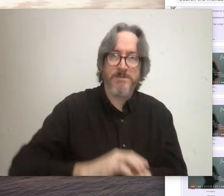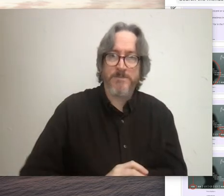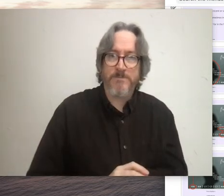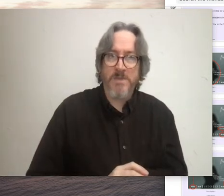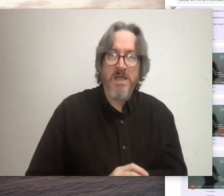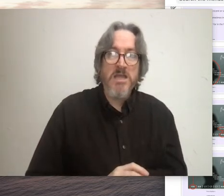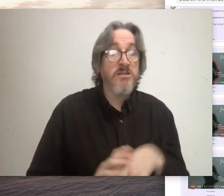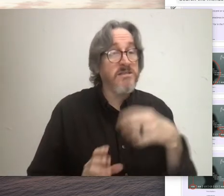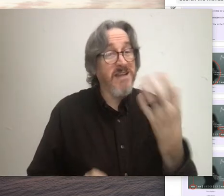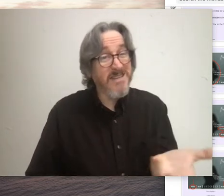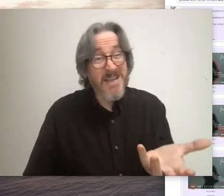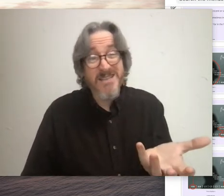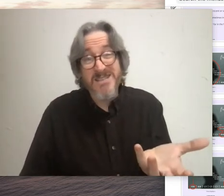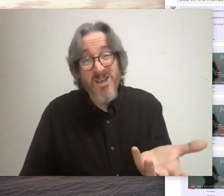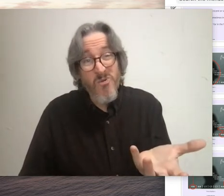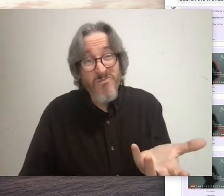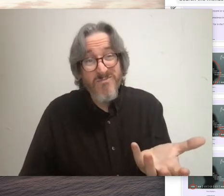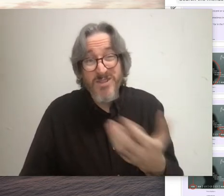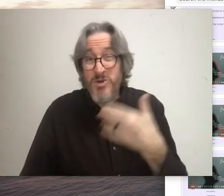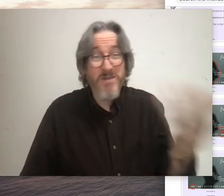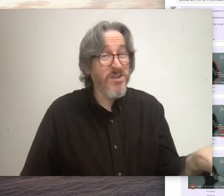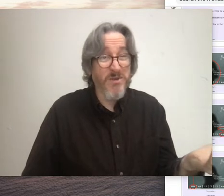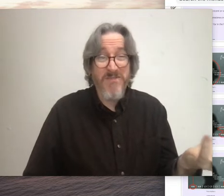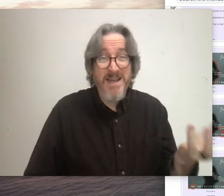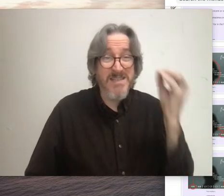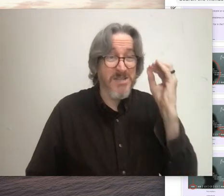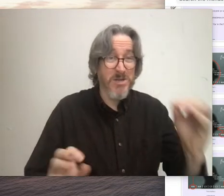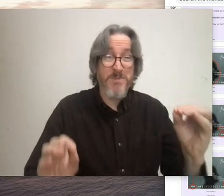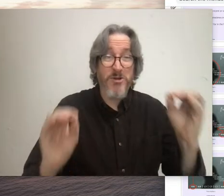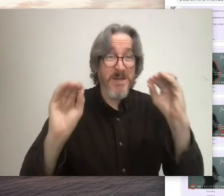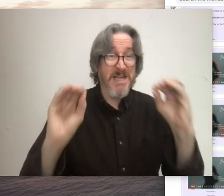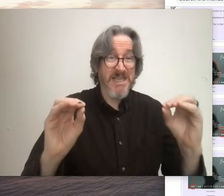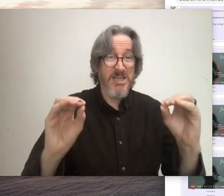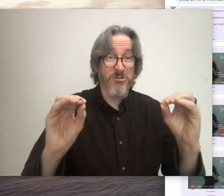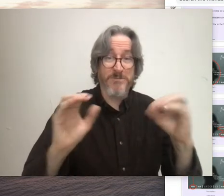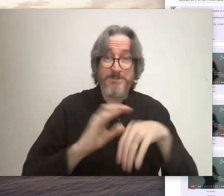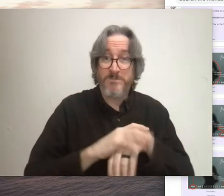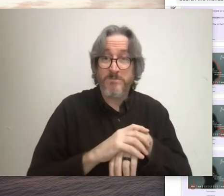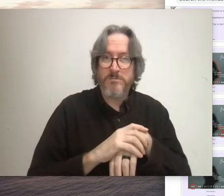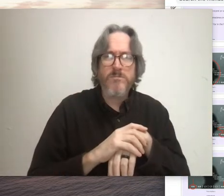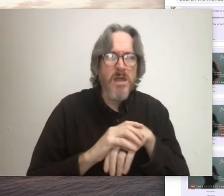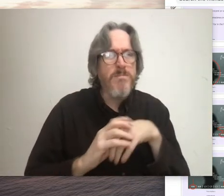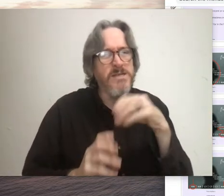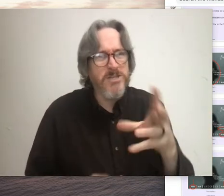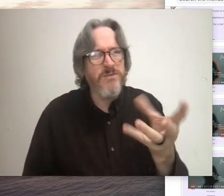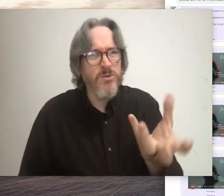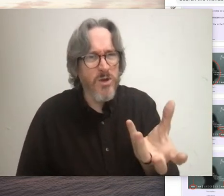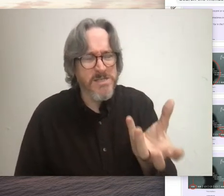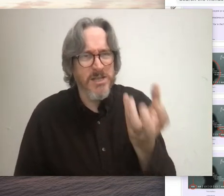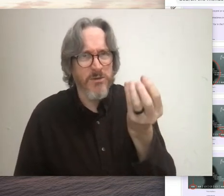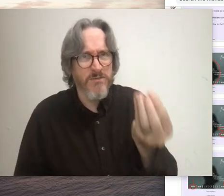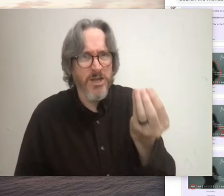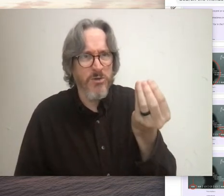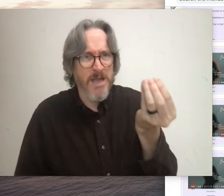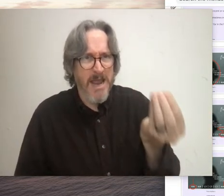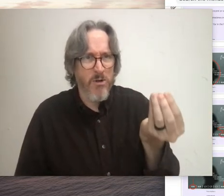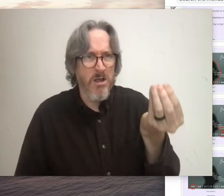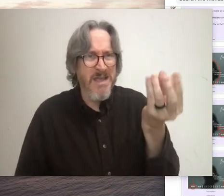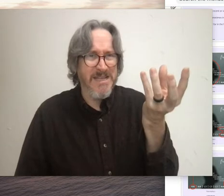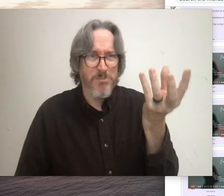6 months. And take it slow. You don't have to do it fast. It's much better to be clear. Especially if you notice that your